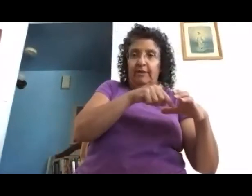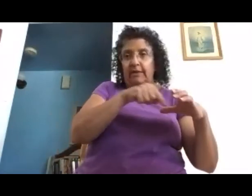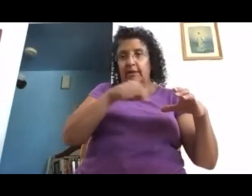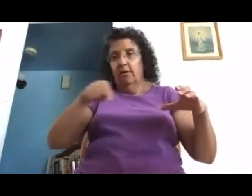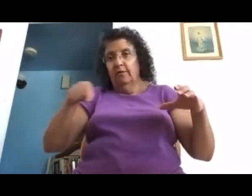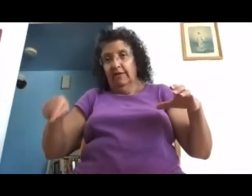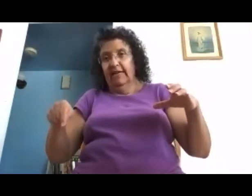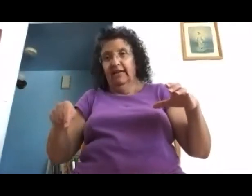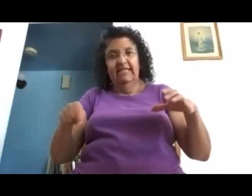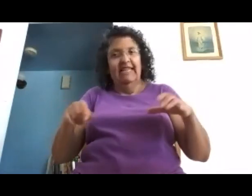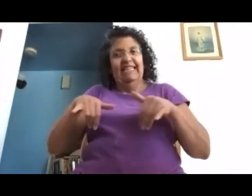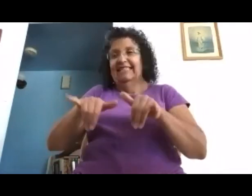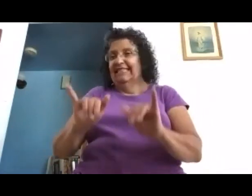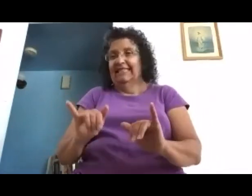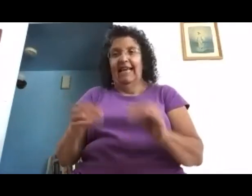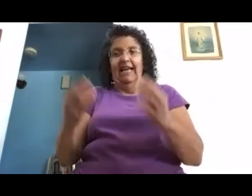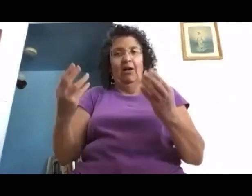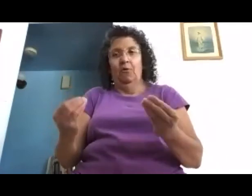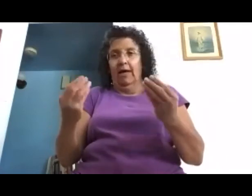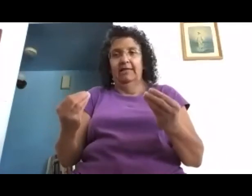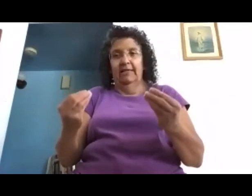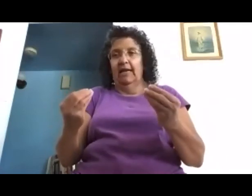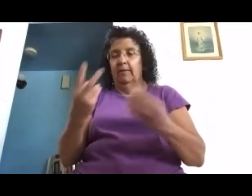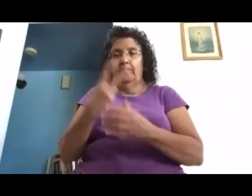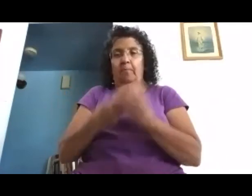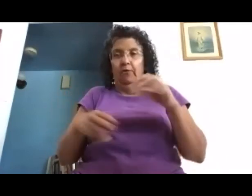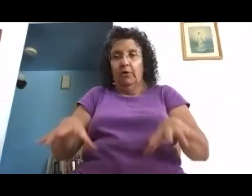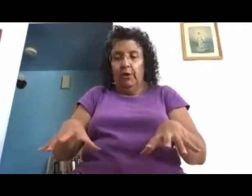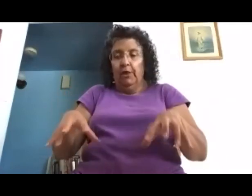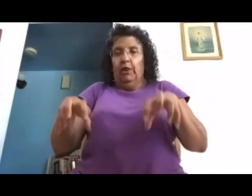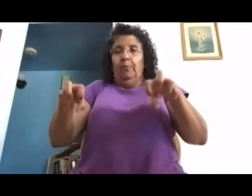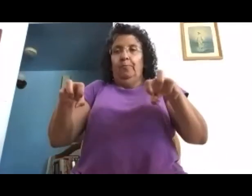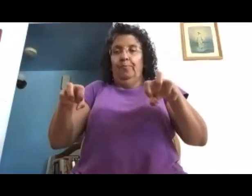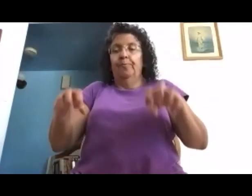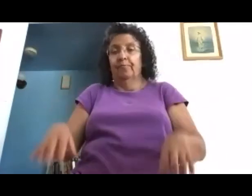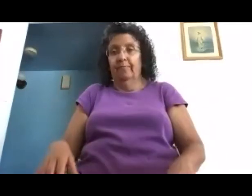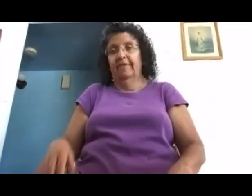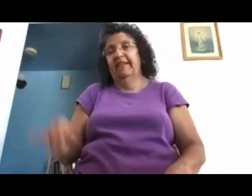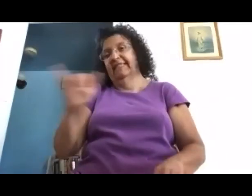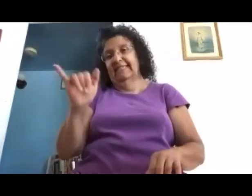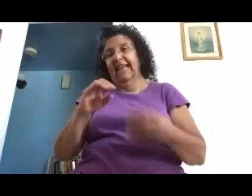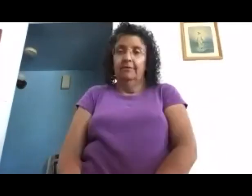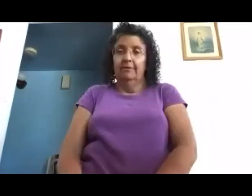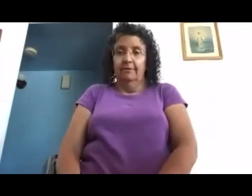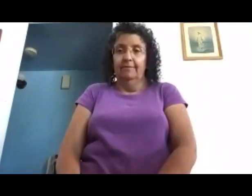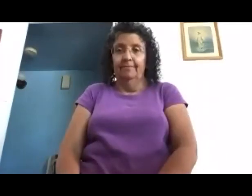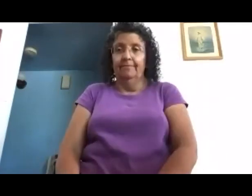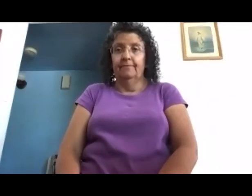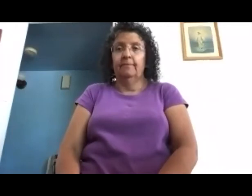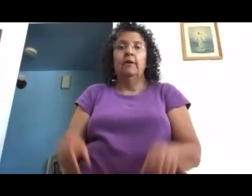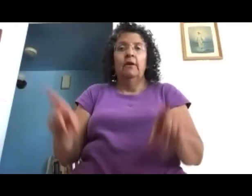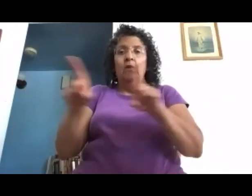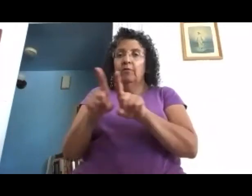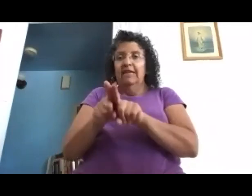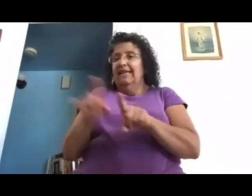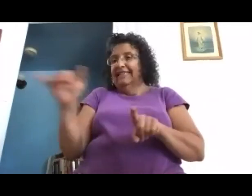would just soak it up. So they end up getting the same amount of water. They were also in the same location. I happened to put